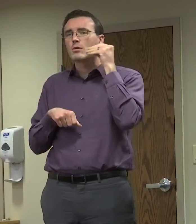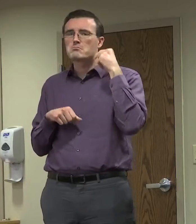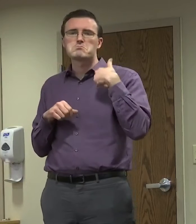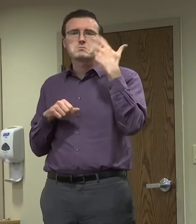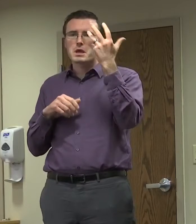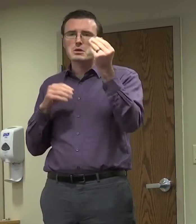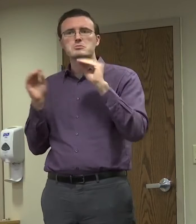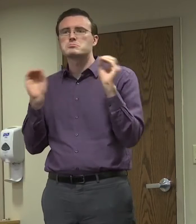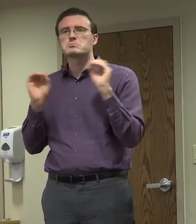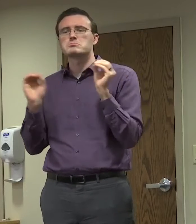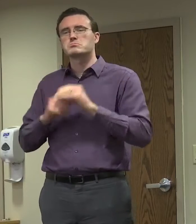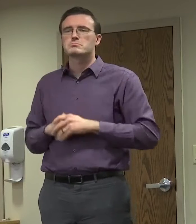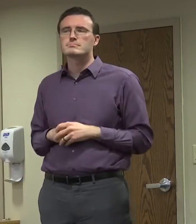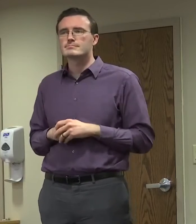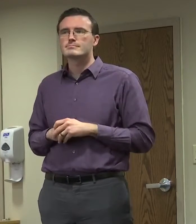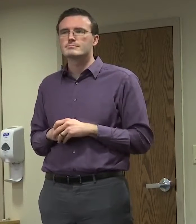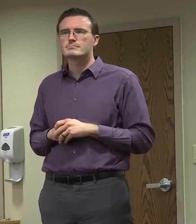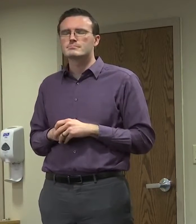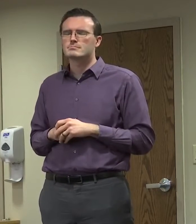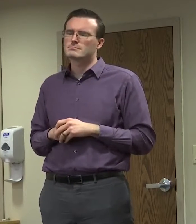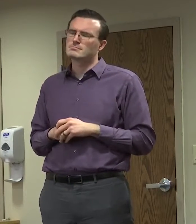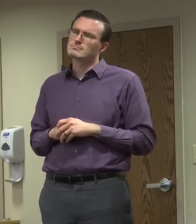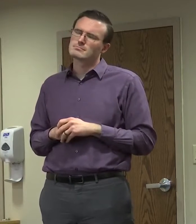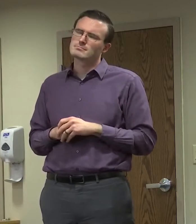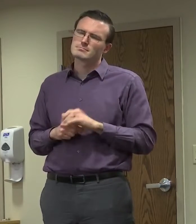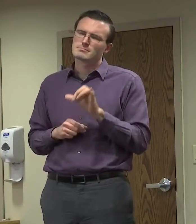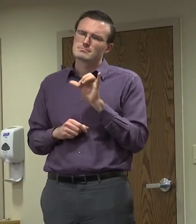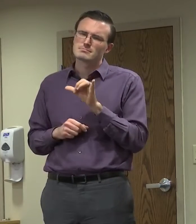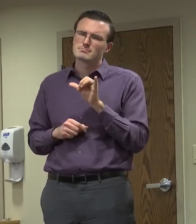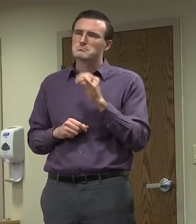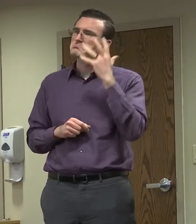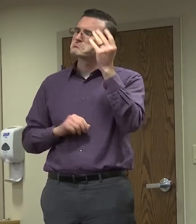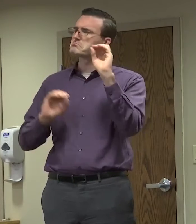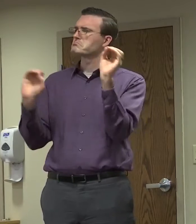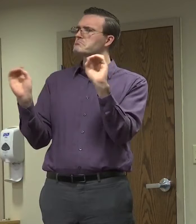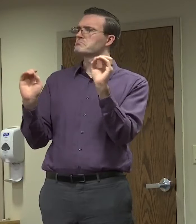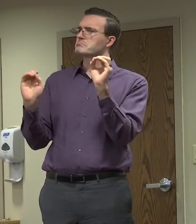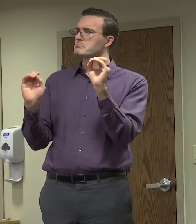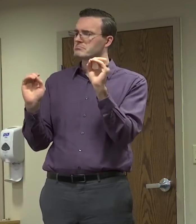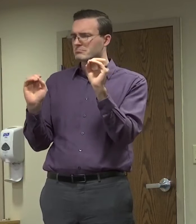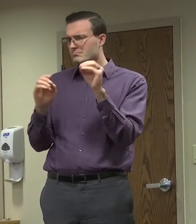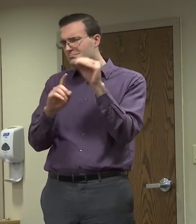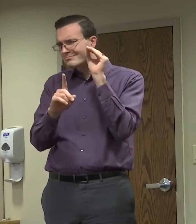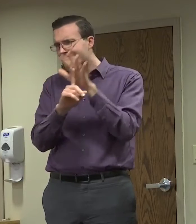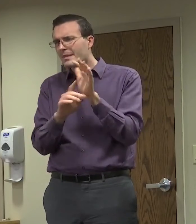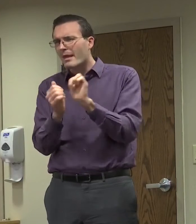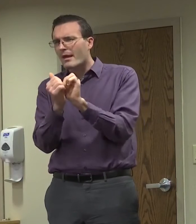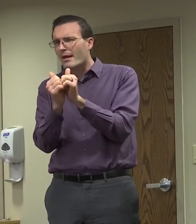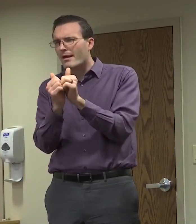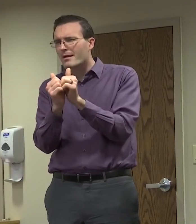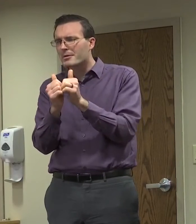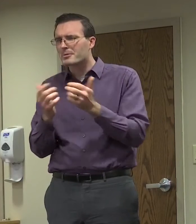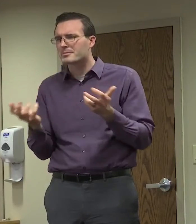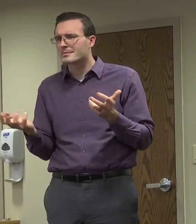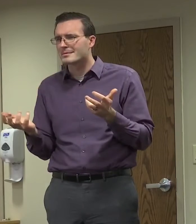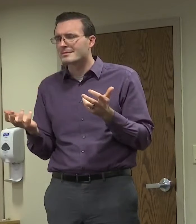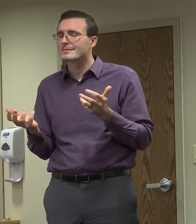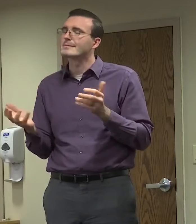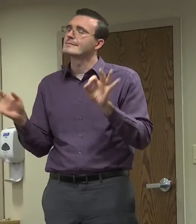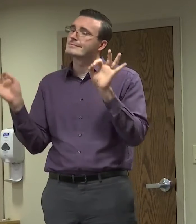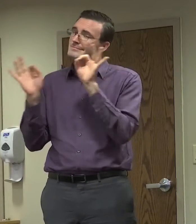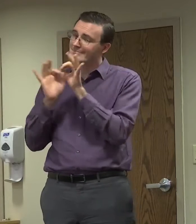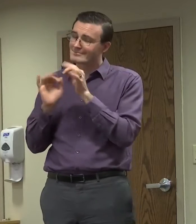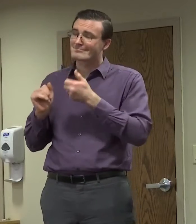So how did the infection come to you then? We have to be, we've got to protect each other on this. We've